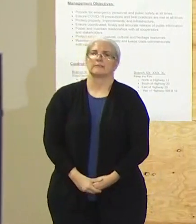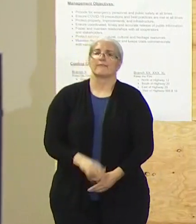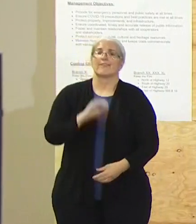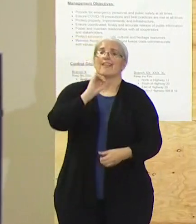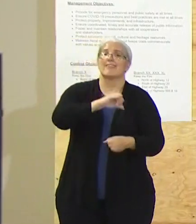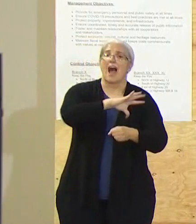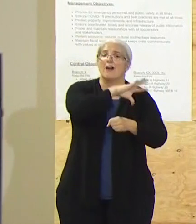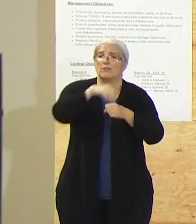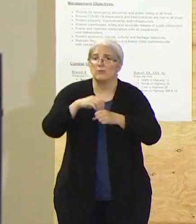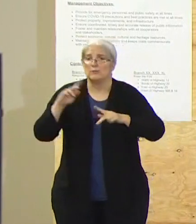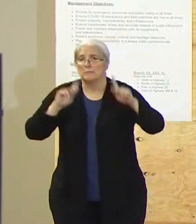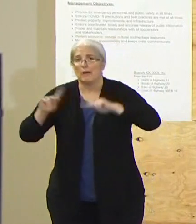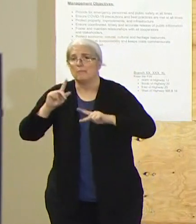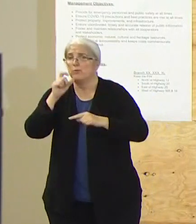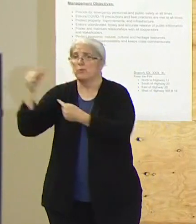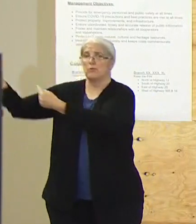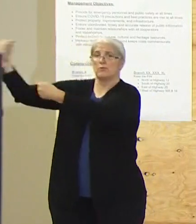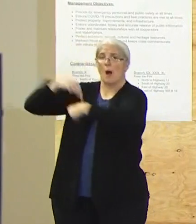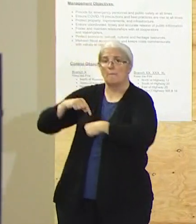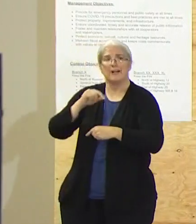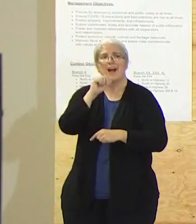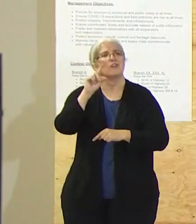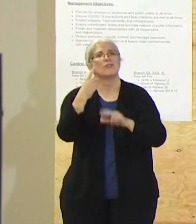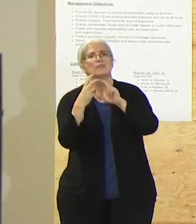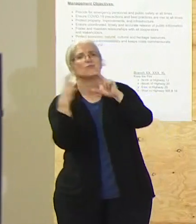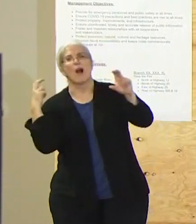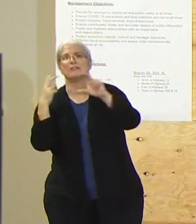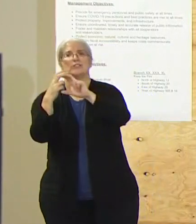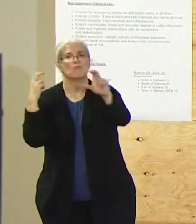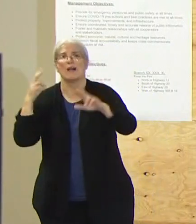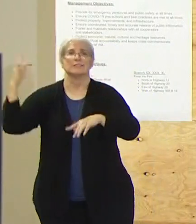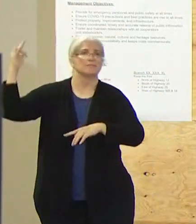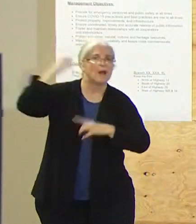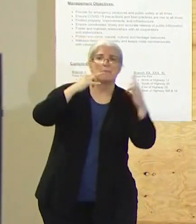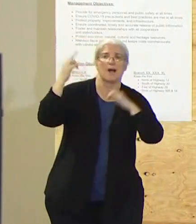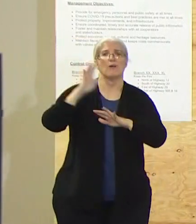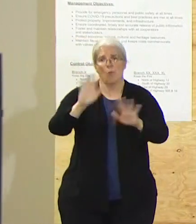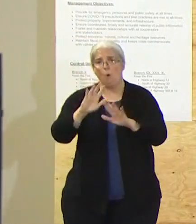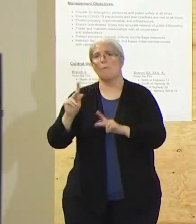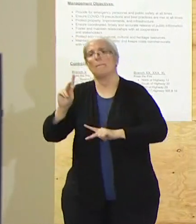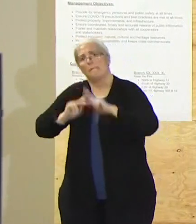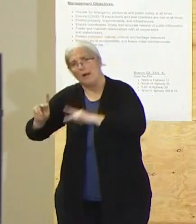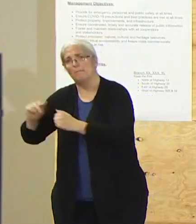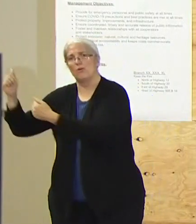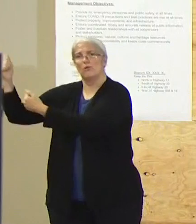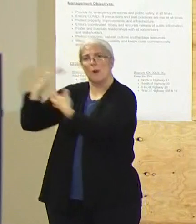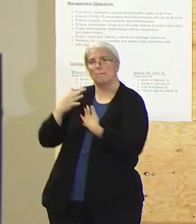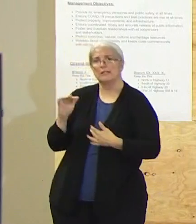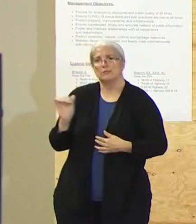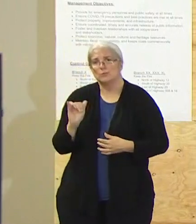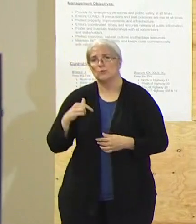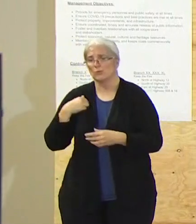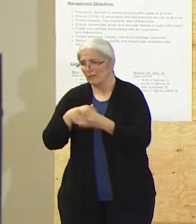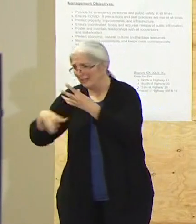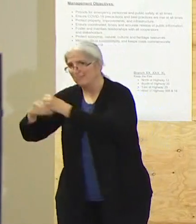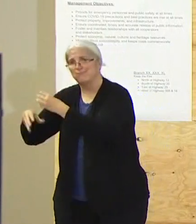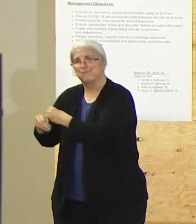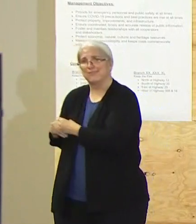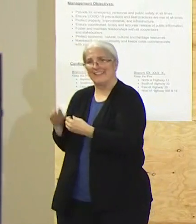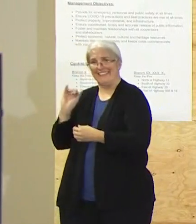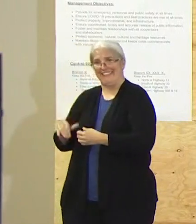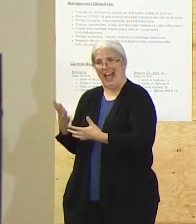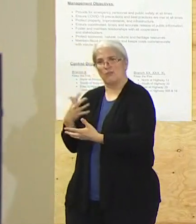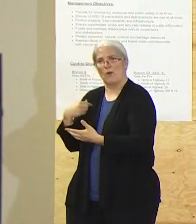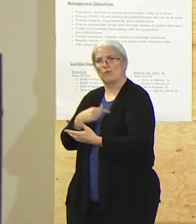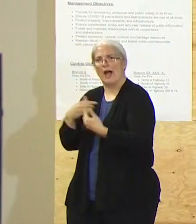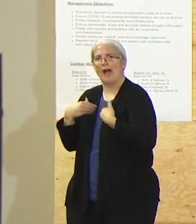just engines and fixed wing aircraft and other equipment, and that is being supplemented in real time, including our Conservation Corps,